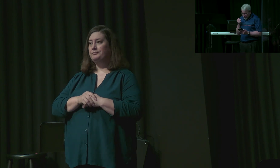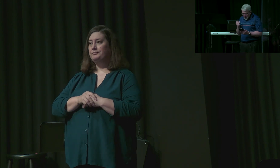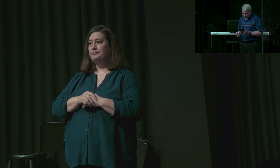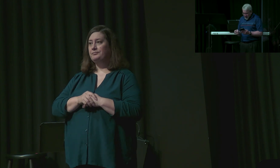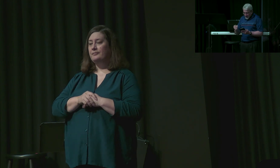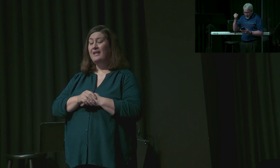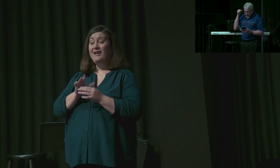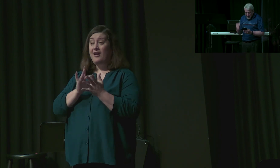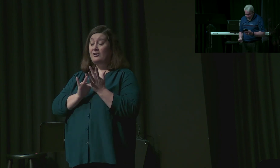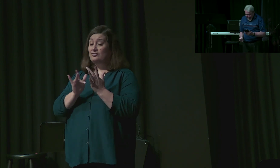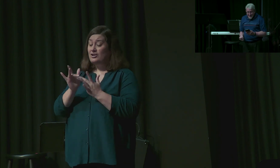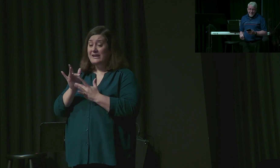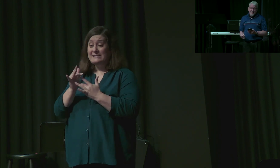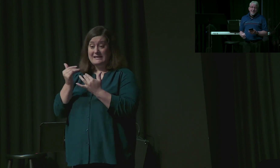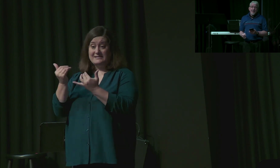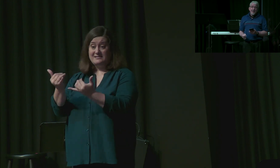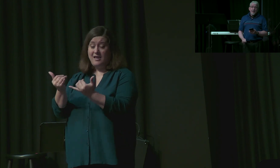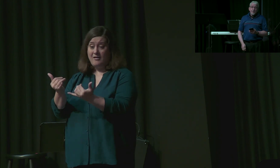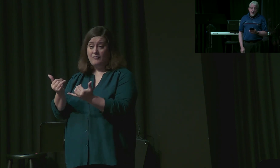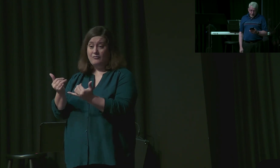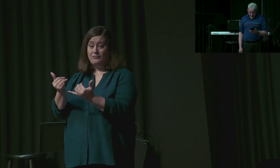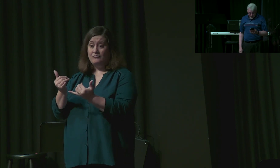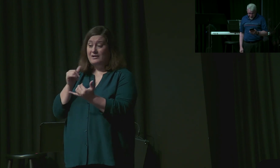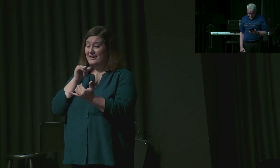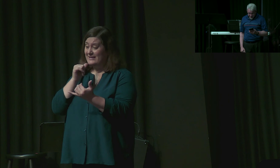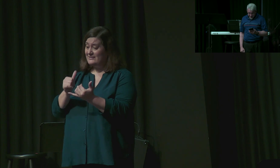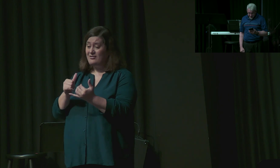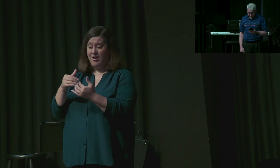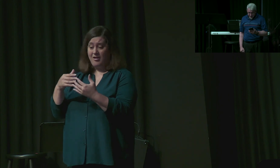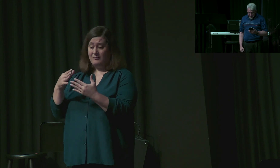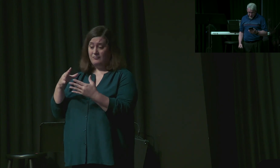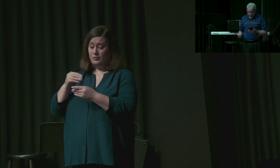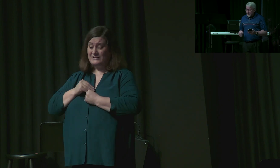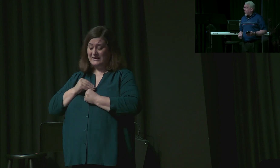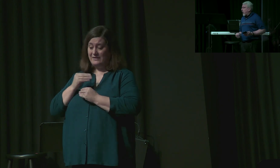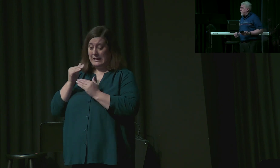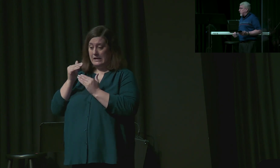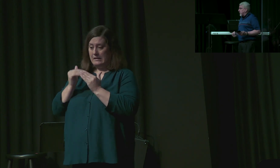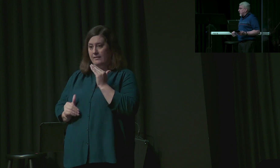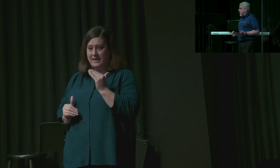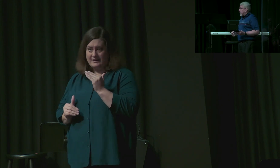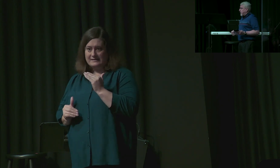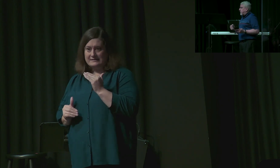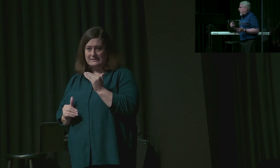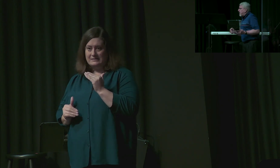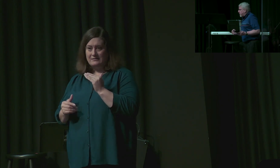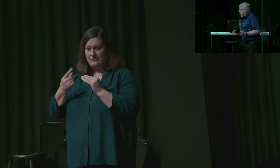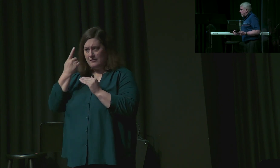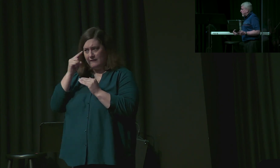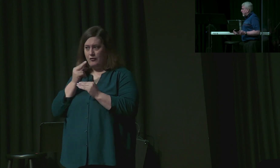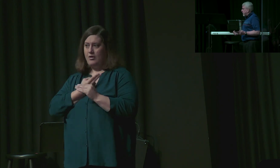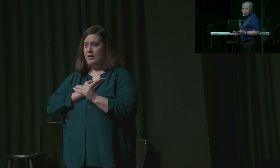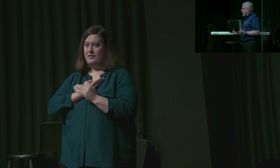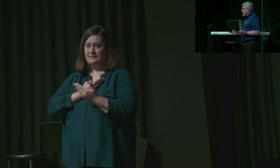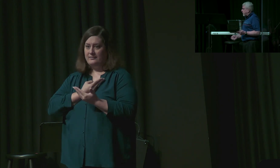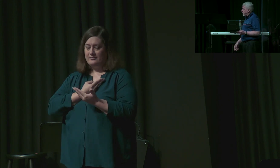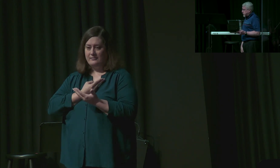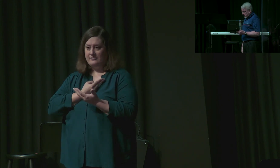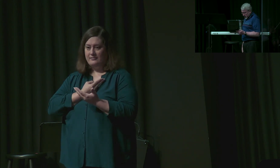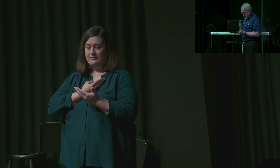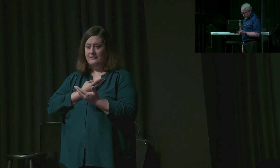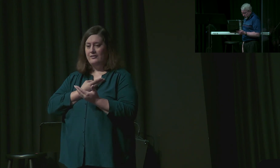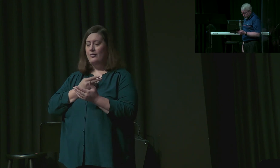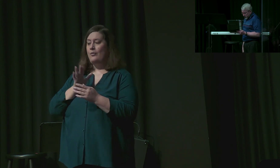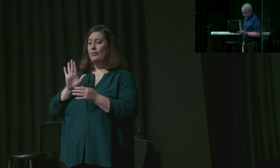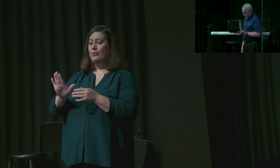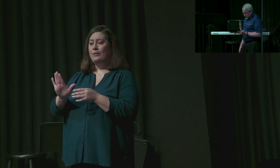not receiving less because of this. And his honor is ever so much